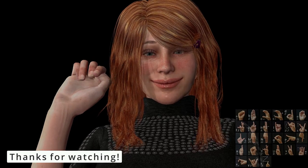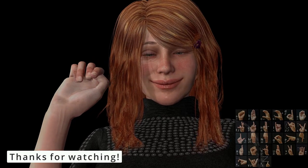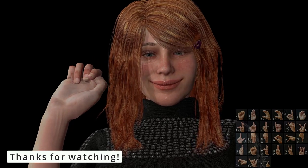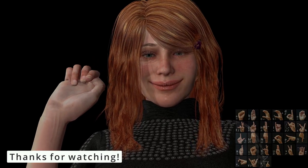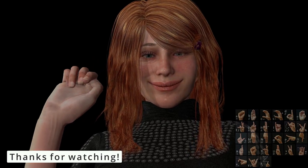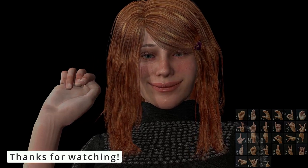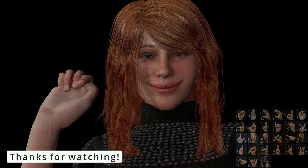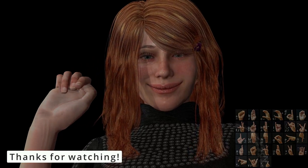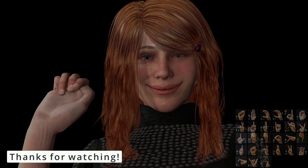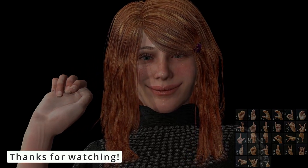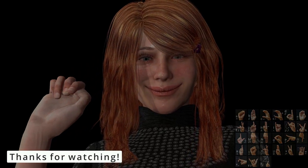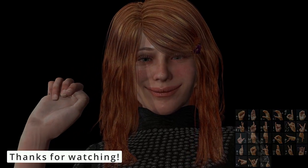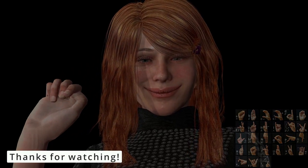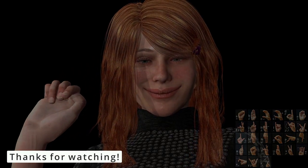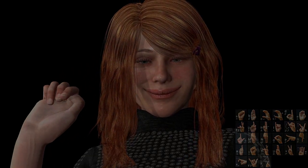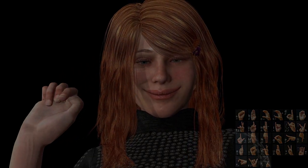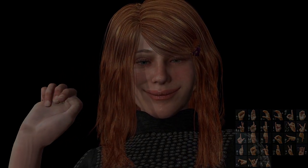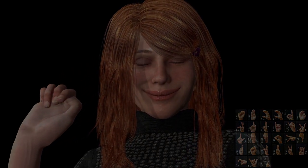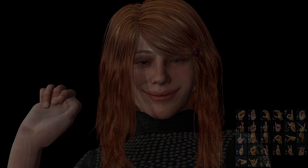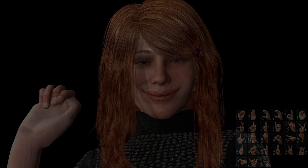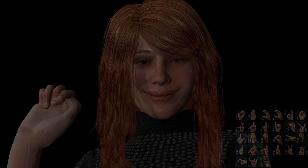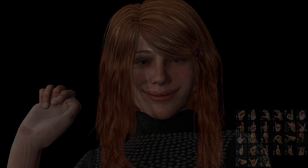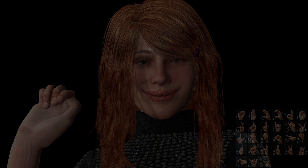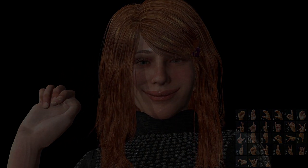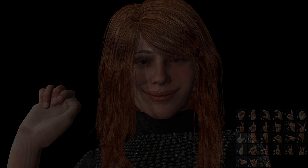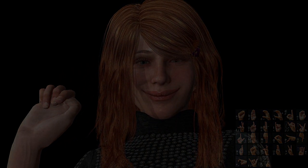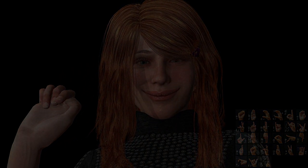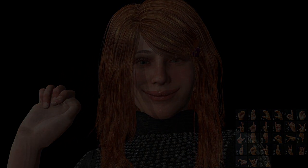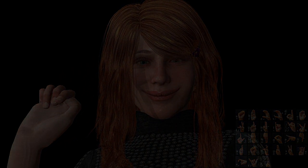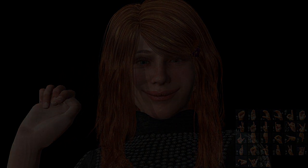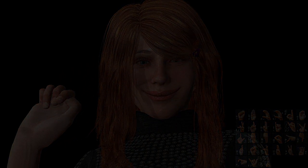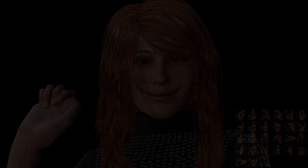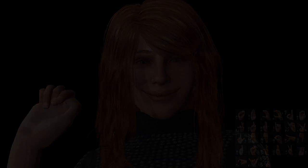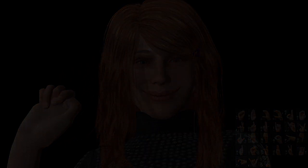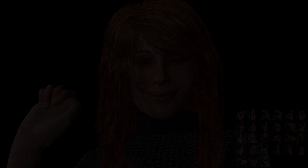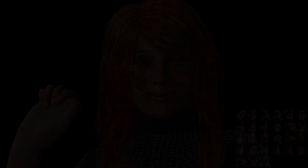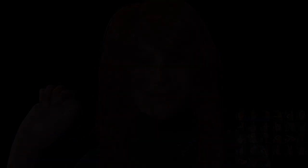Then you are here. If you quickly until the will be submitted to for. I will show you the so am definitely watching that you. Thank you.